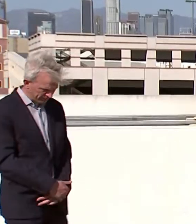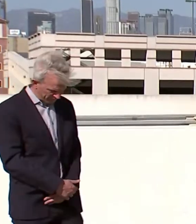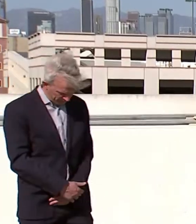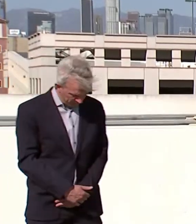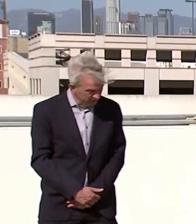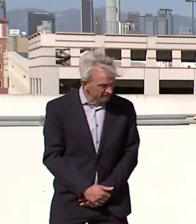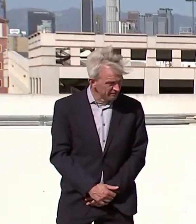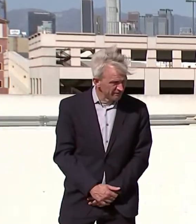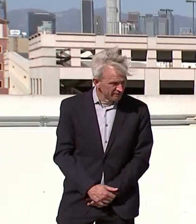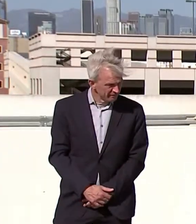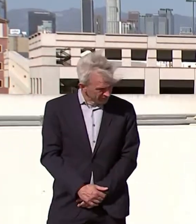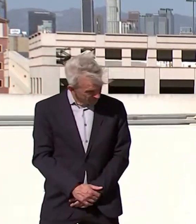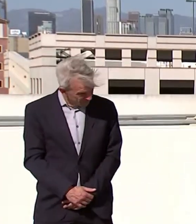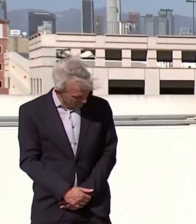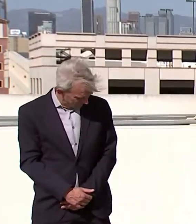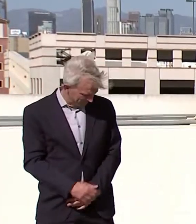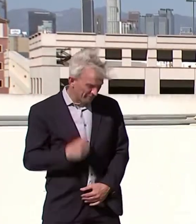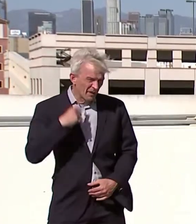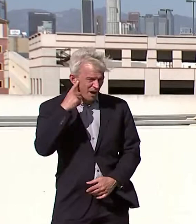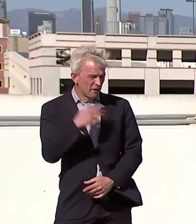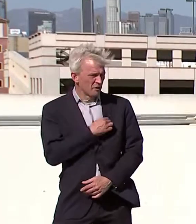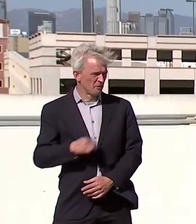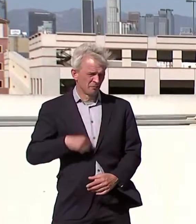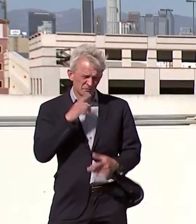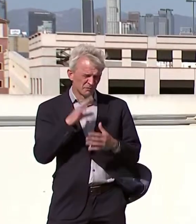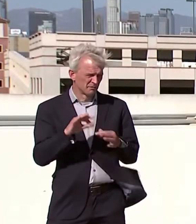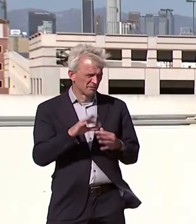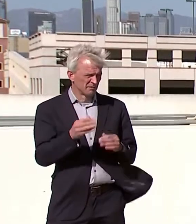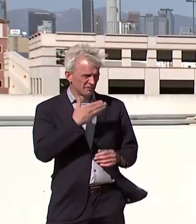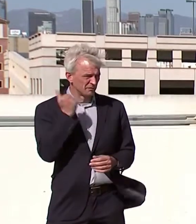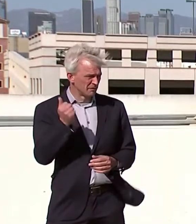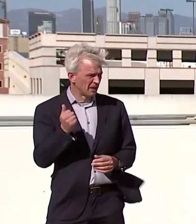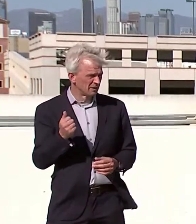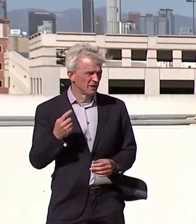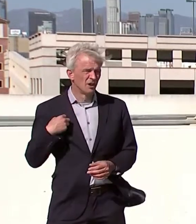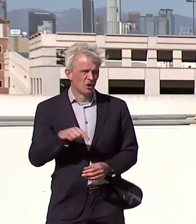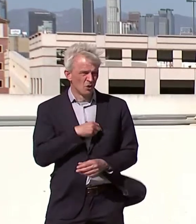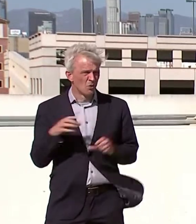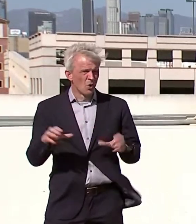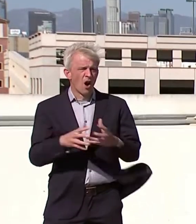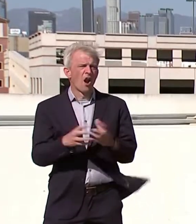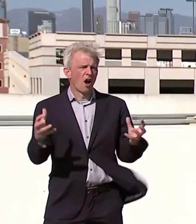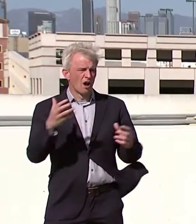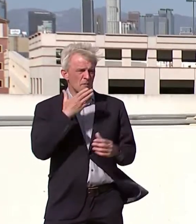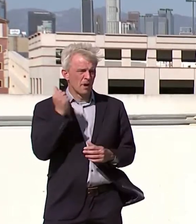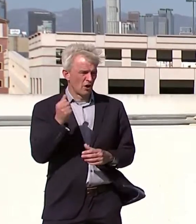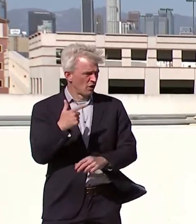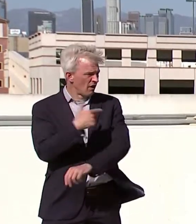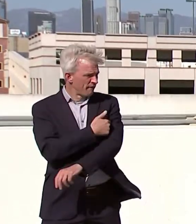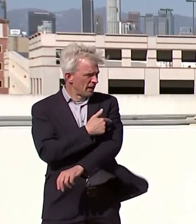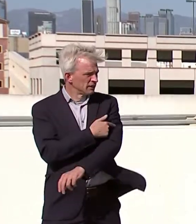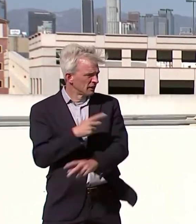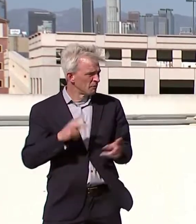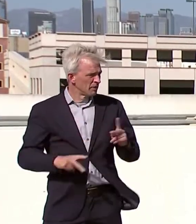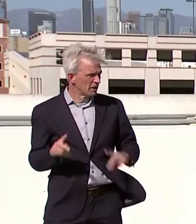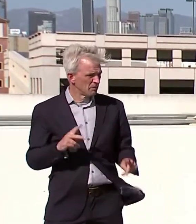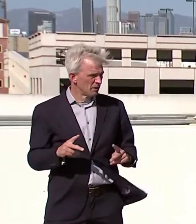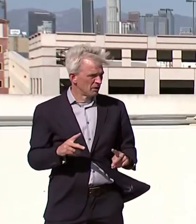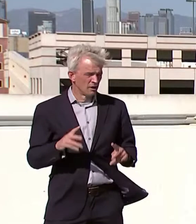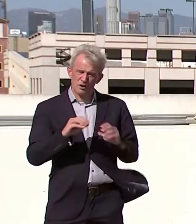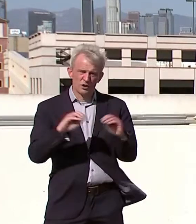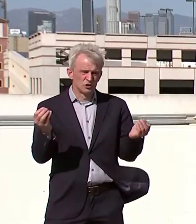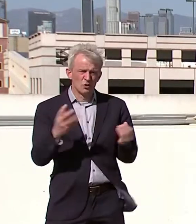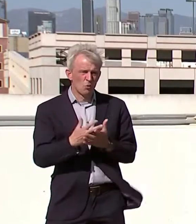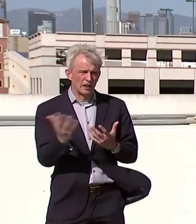Mayor said it best. I mean, there's we've gotten a lot better at vaccinating folks, and there's no